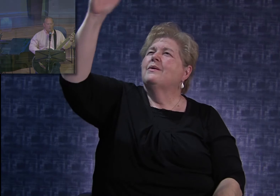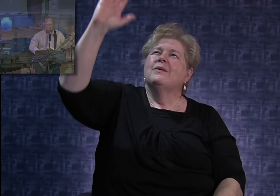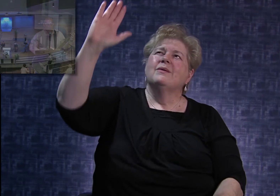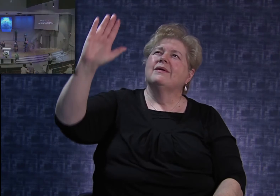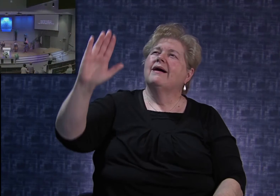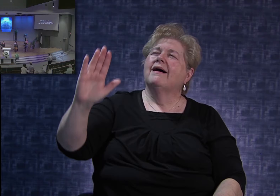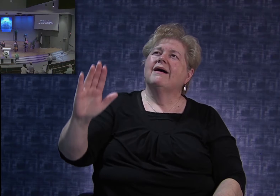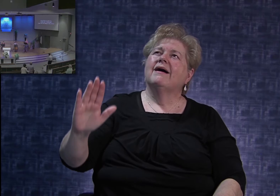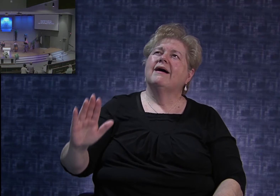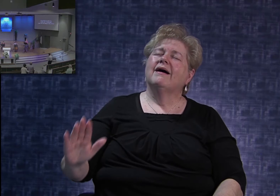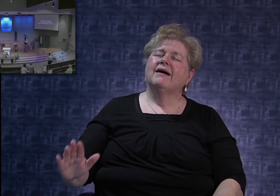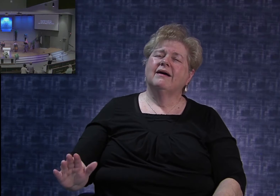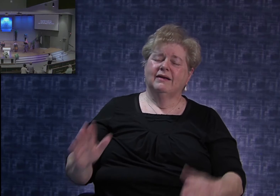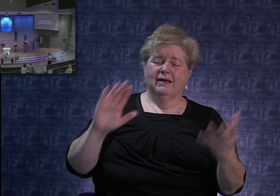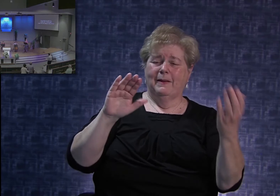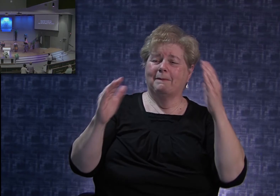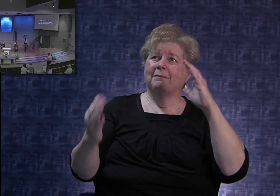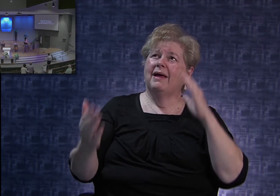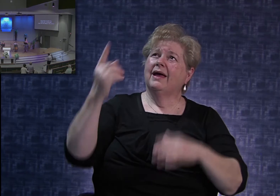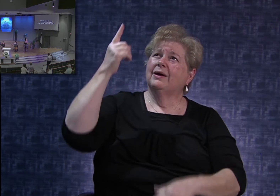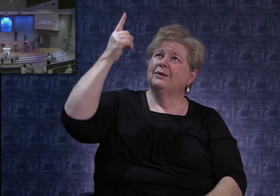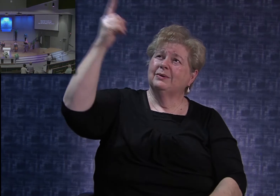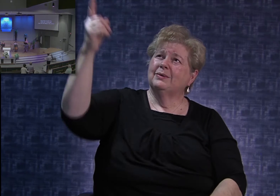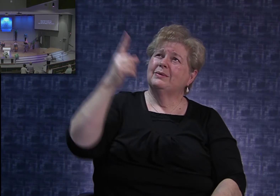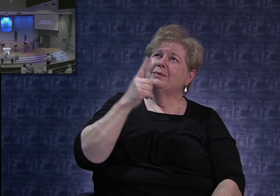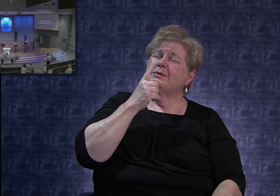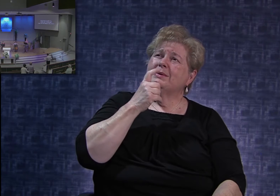earth. Oh God, you can't